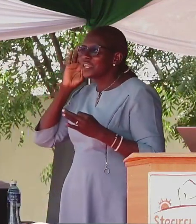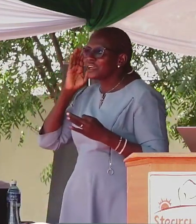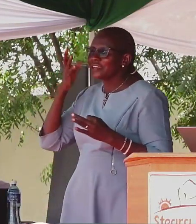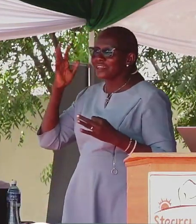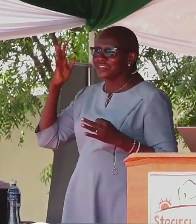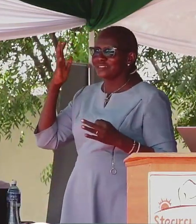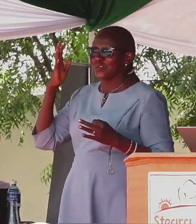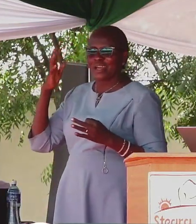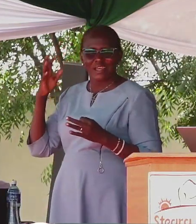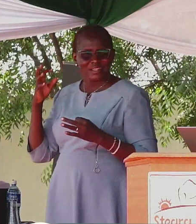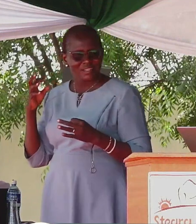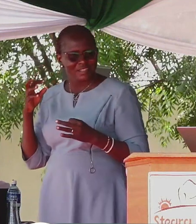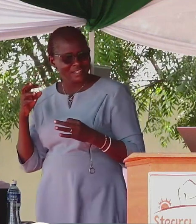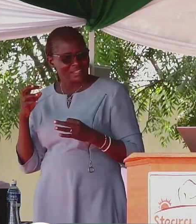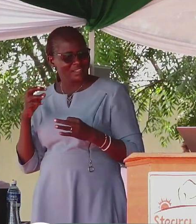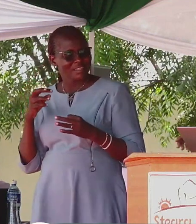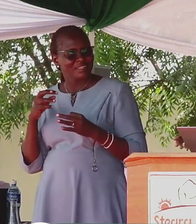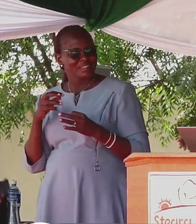hear me?